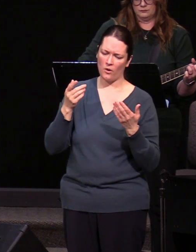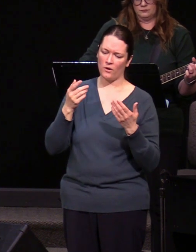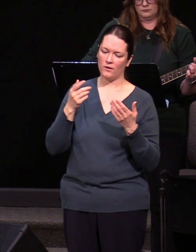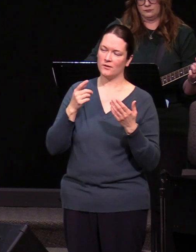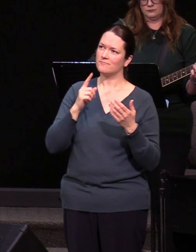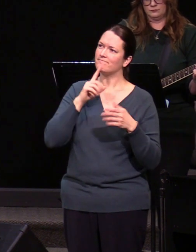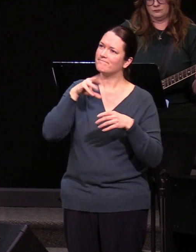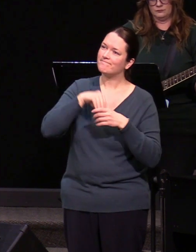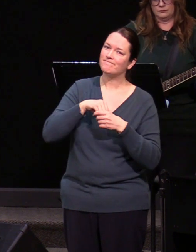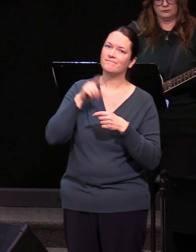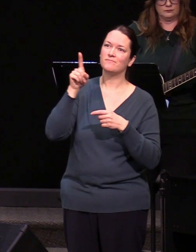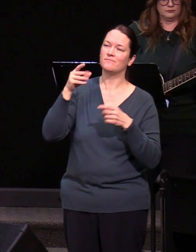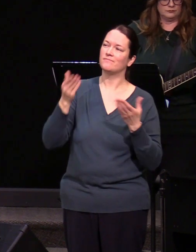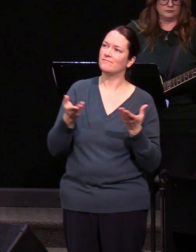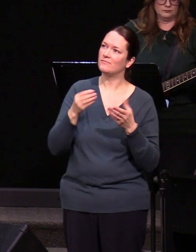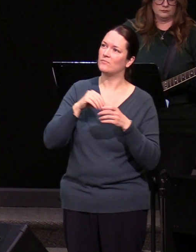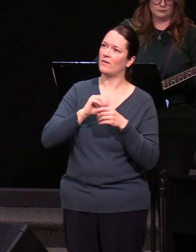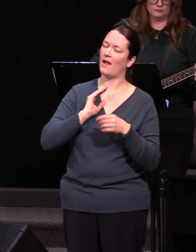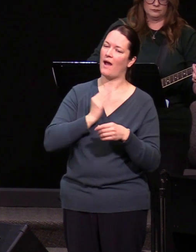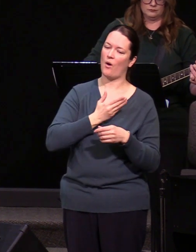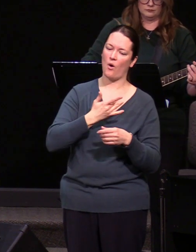Wherever we go with your power,